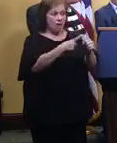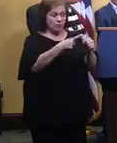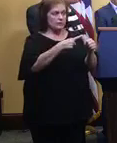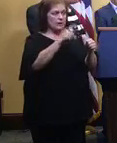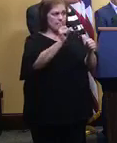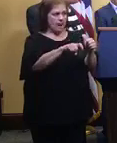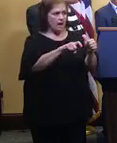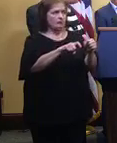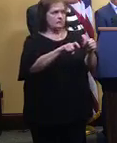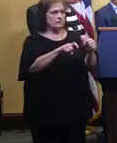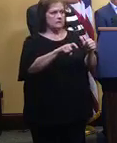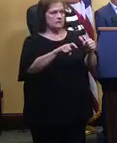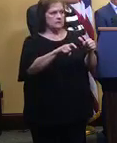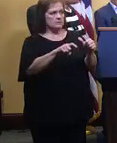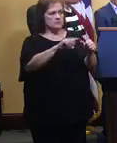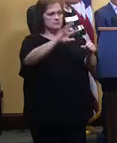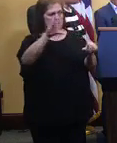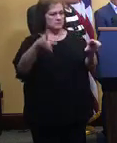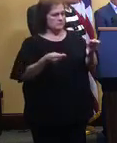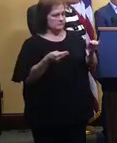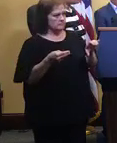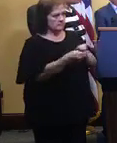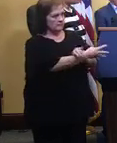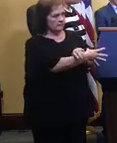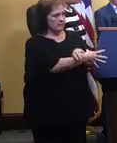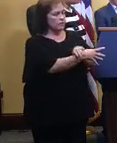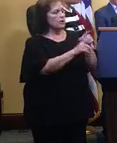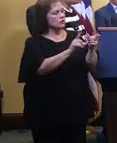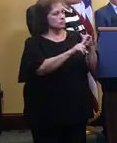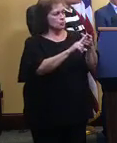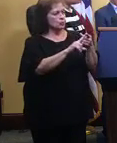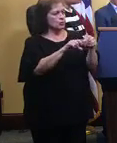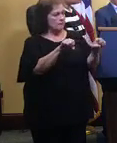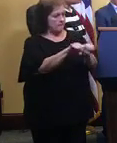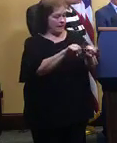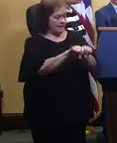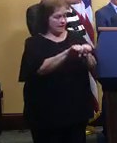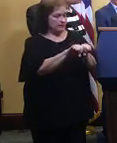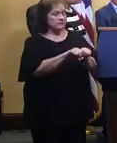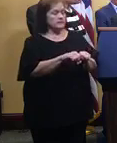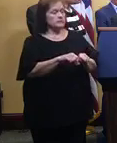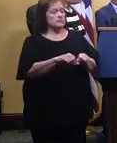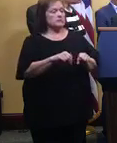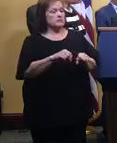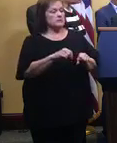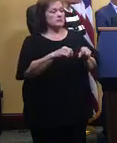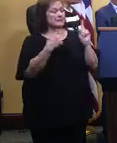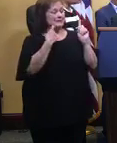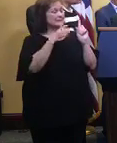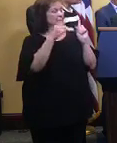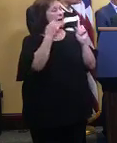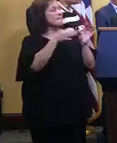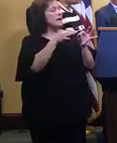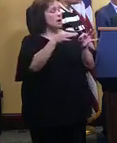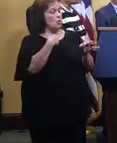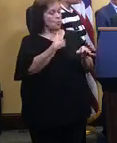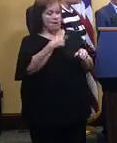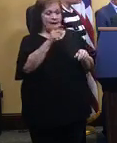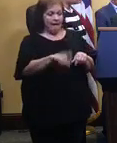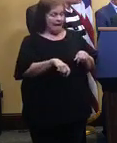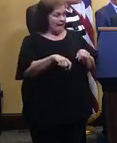our culverts. And that's working. And I'll point back to what the mayor was saying. you know, we have to get